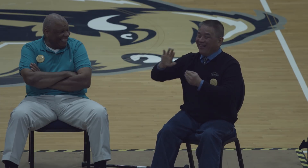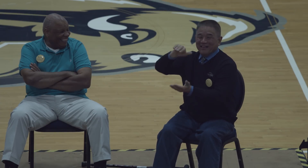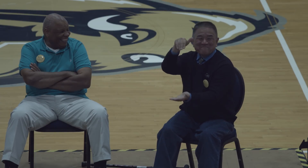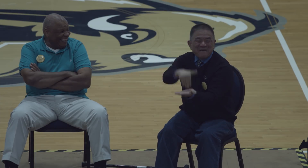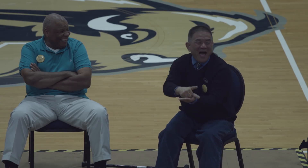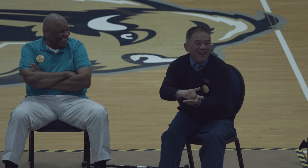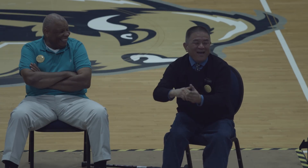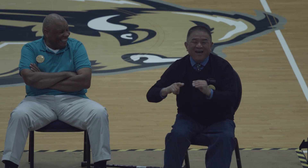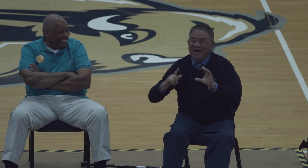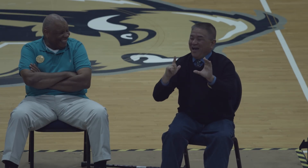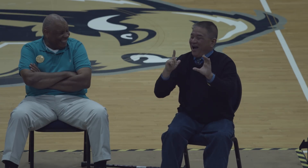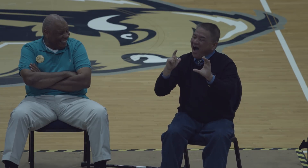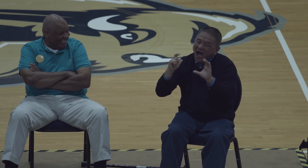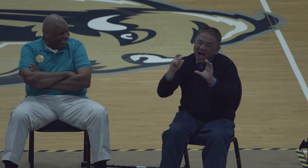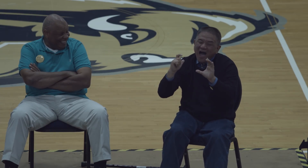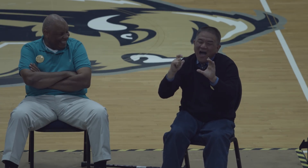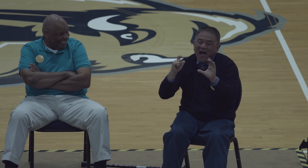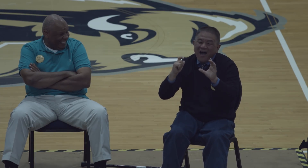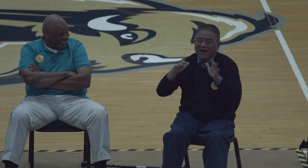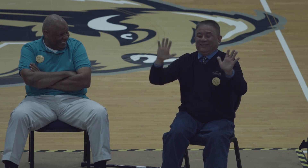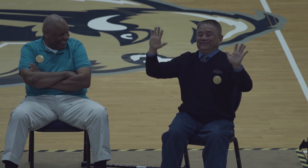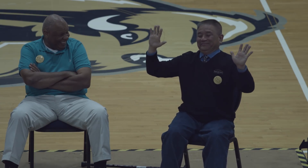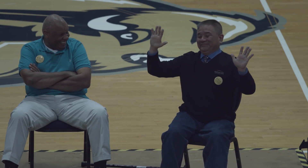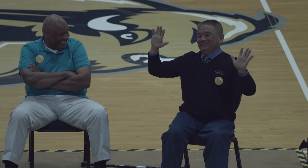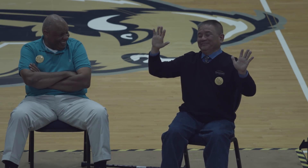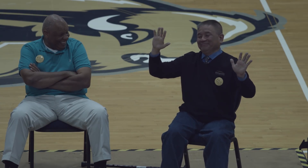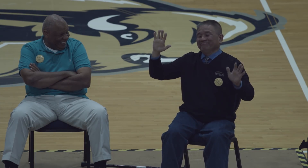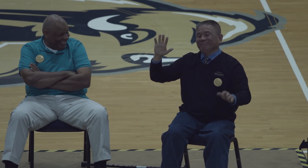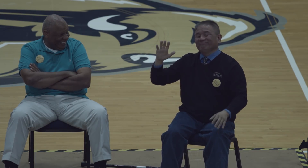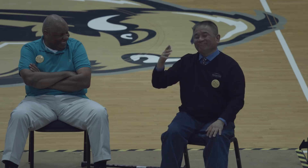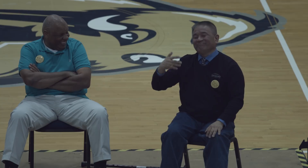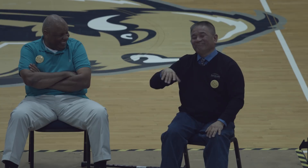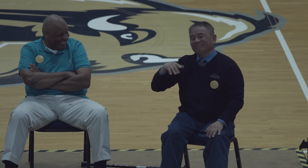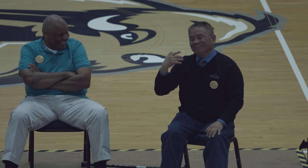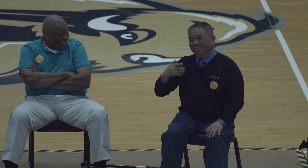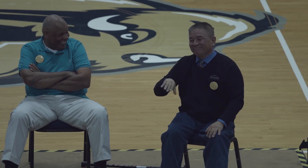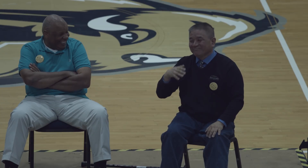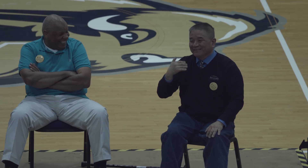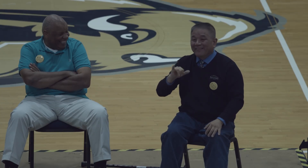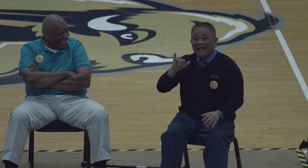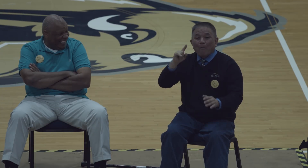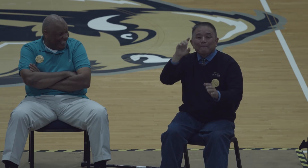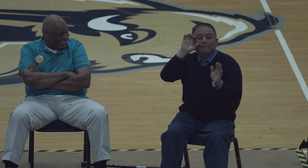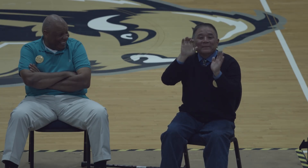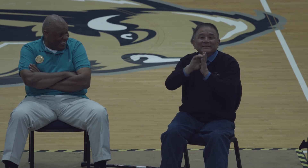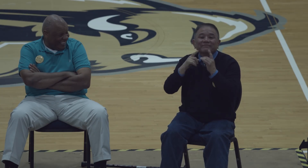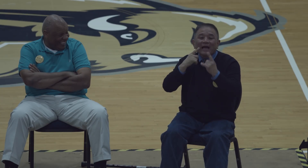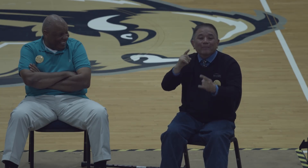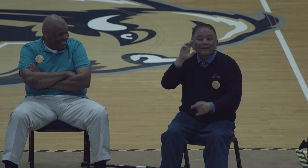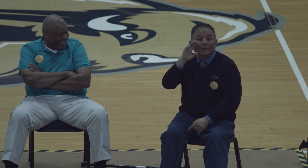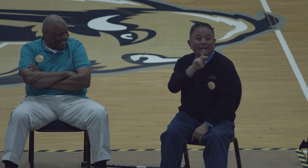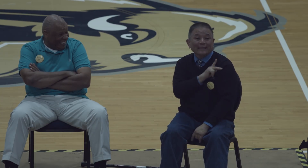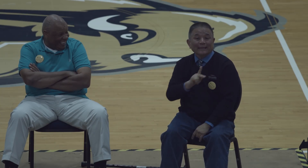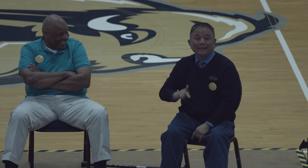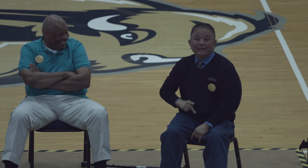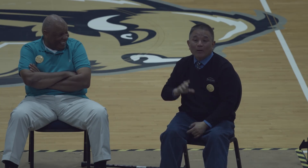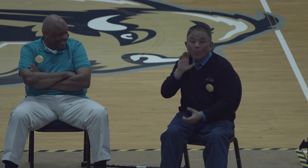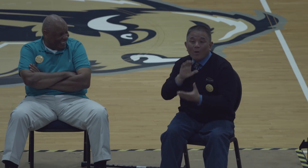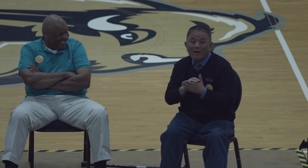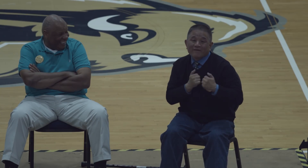Sea to allow me to make my way in there to get my shots. And I got some amazing shots that day. And one of the famous pictures